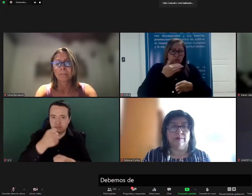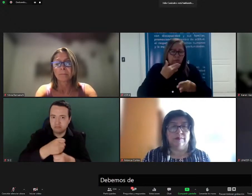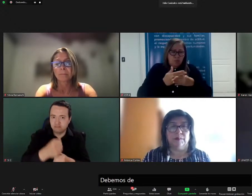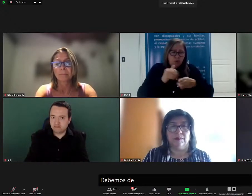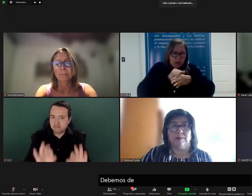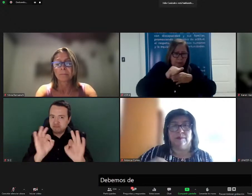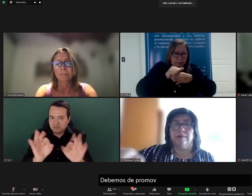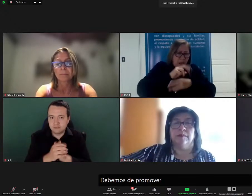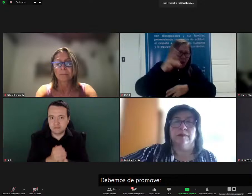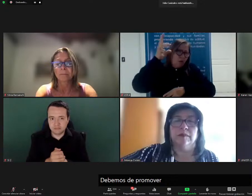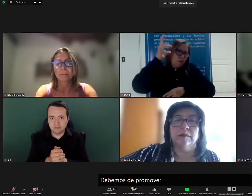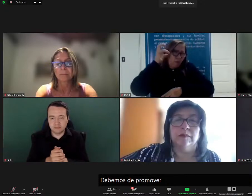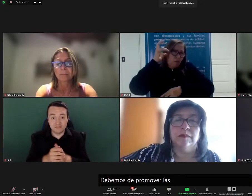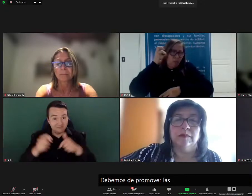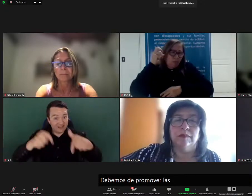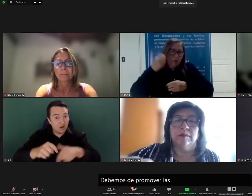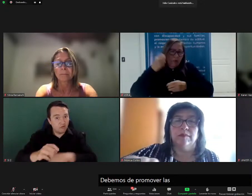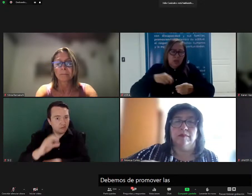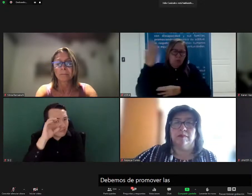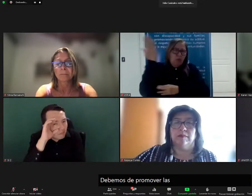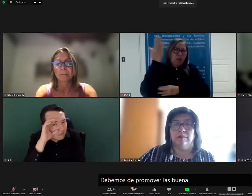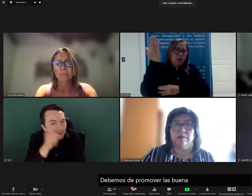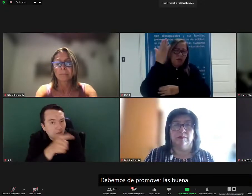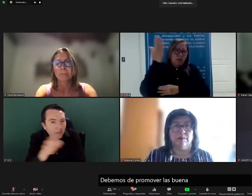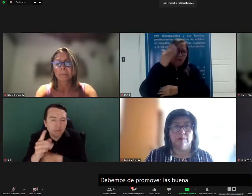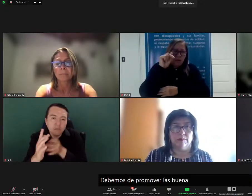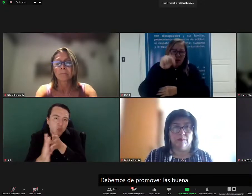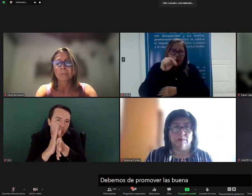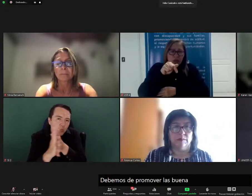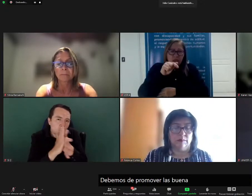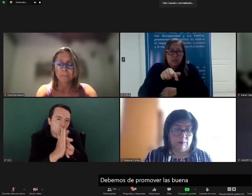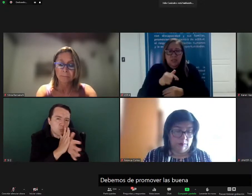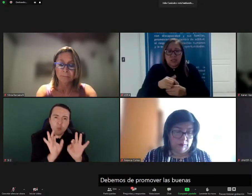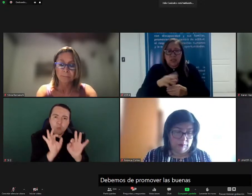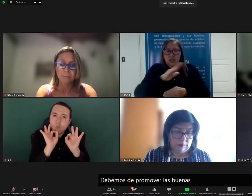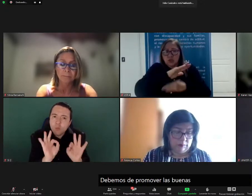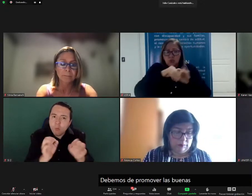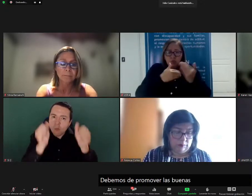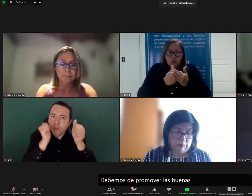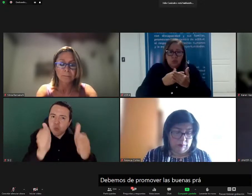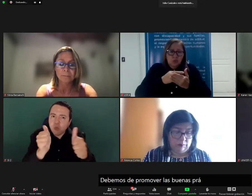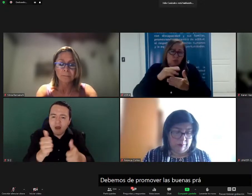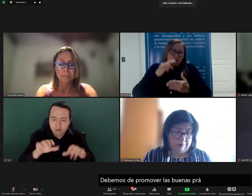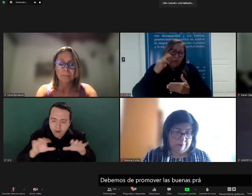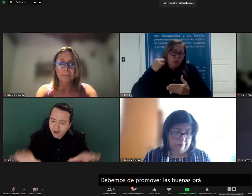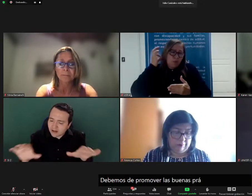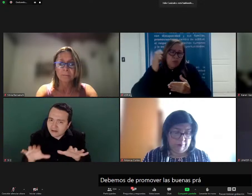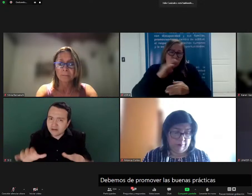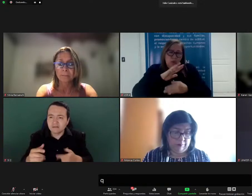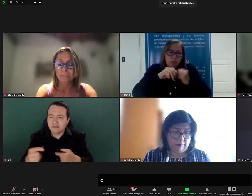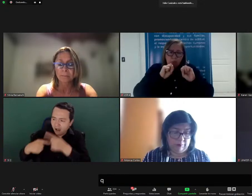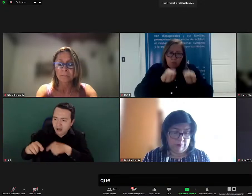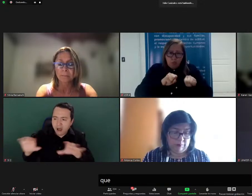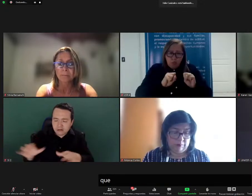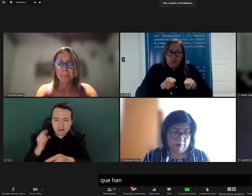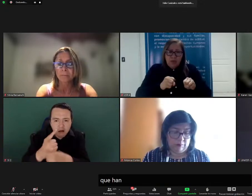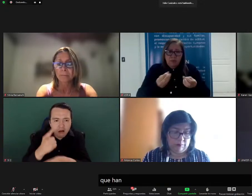promote good practices that we have heard from our panelists so that everyone